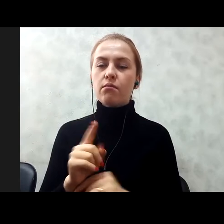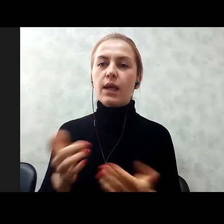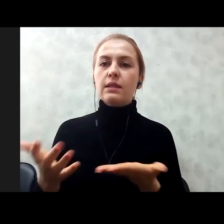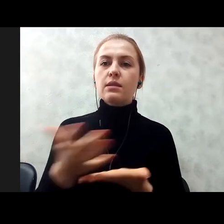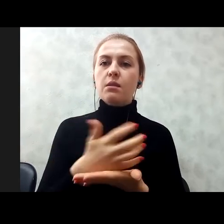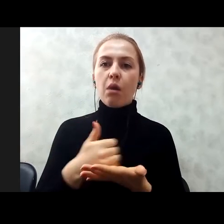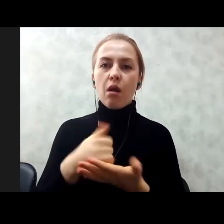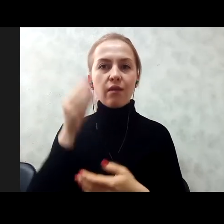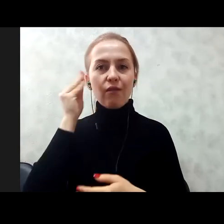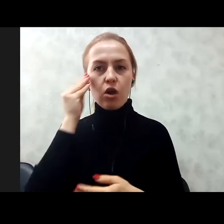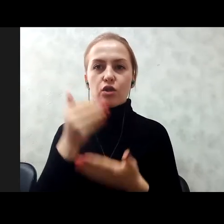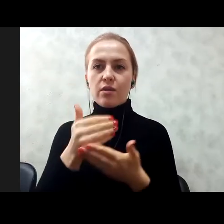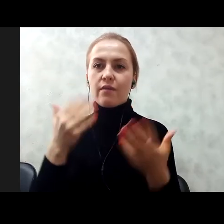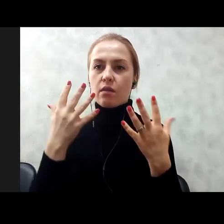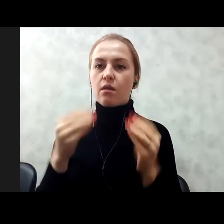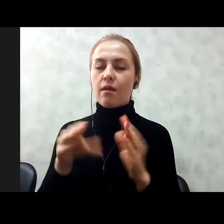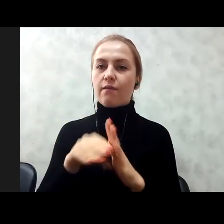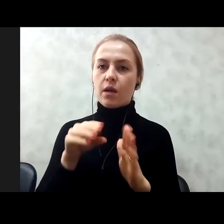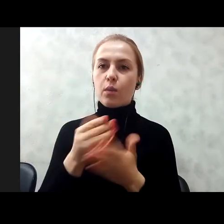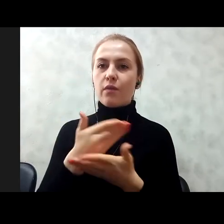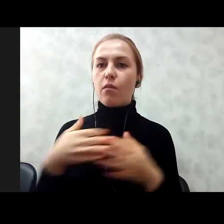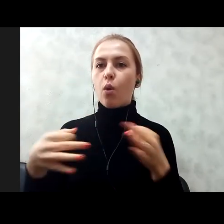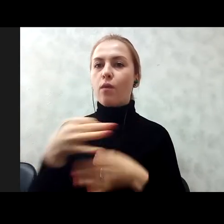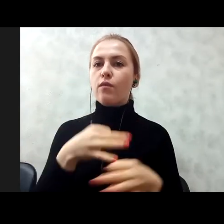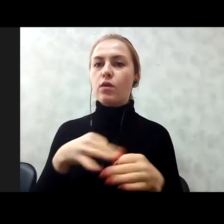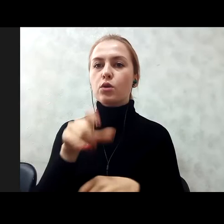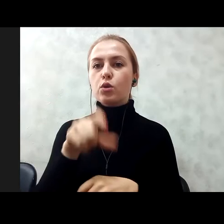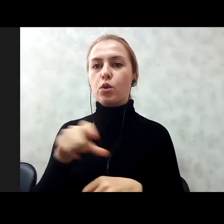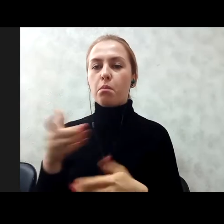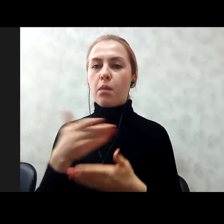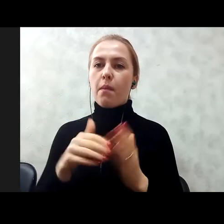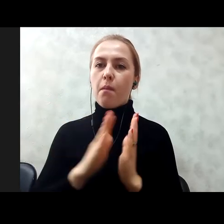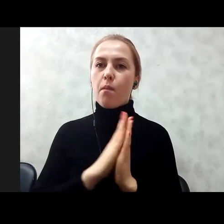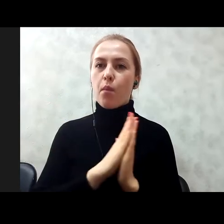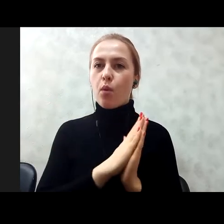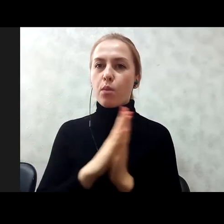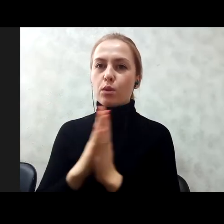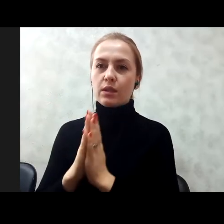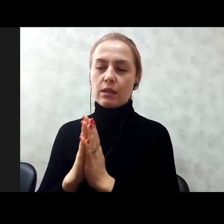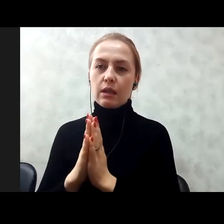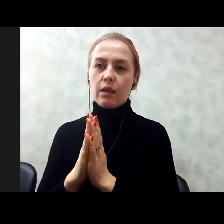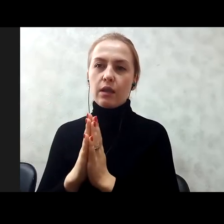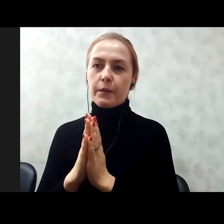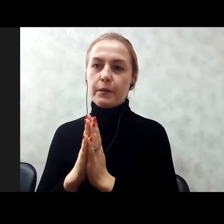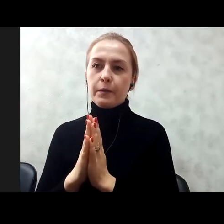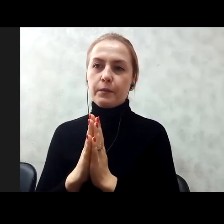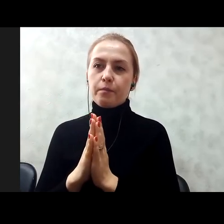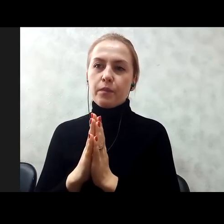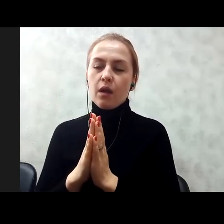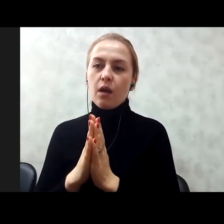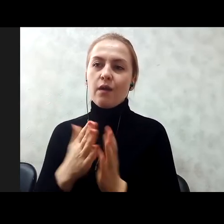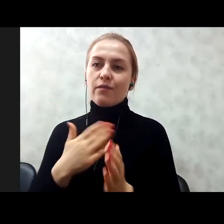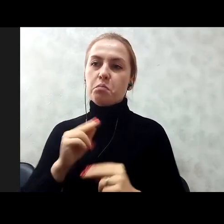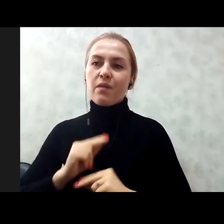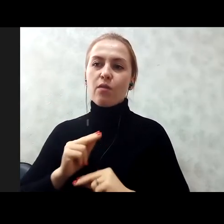remote procedure, we did ask for accreditation of a local assistant who indeed visited on behalf of Congress a number of